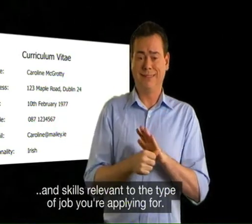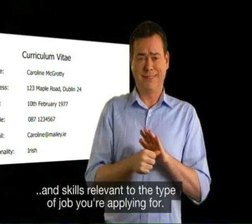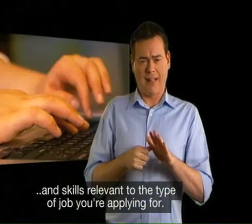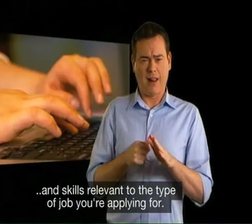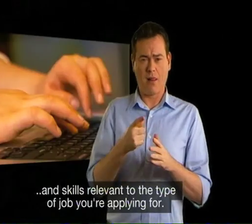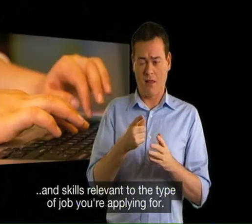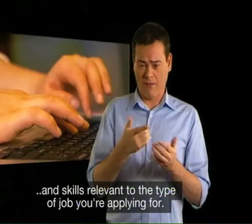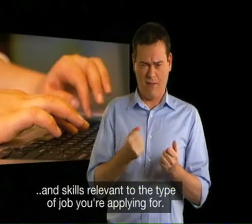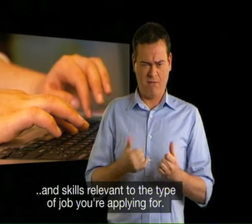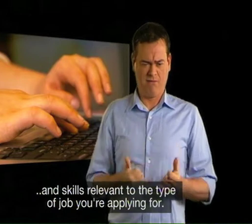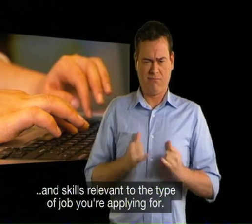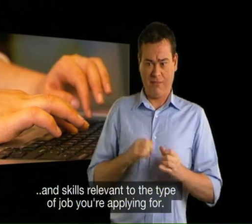to the type of job you're applying for.